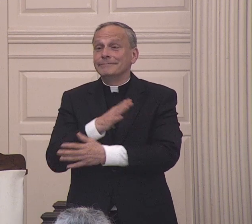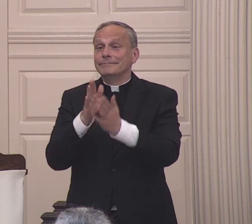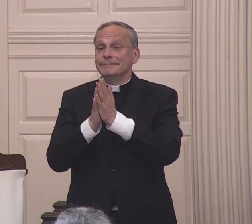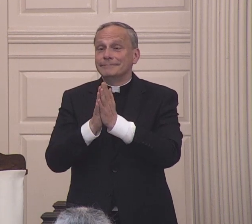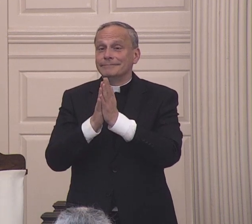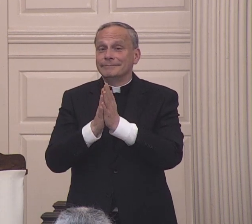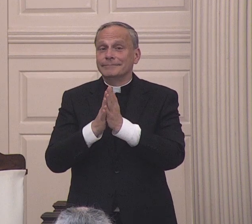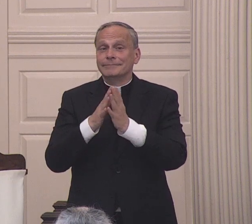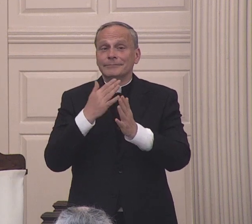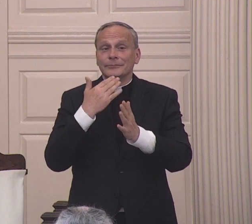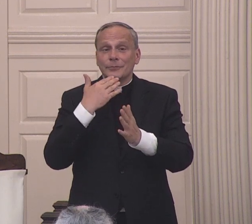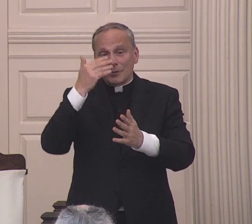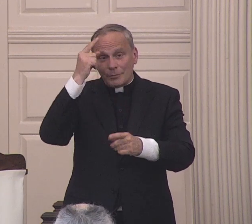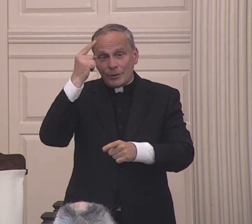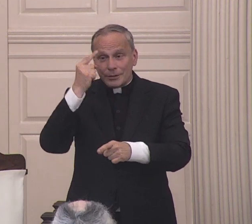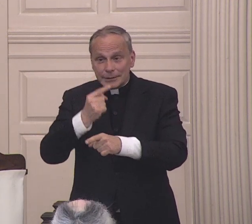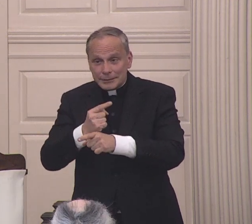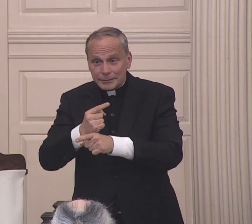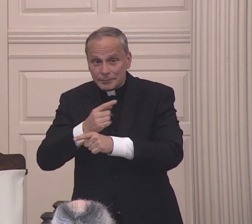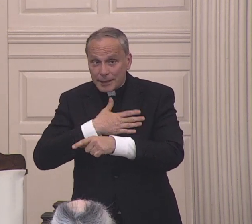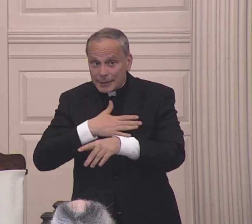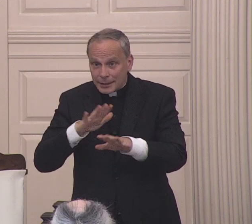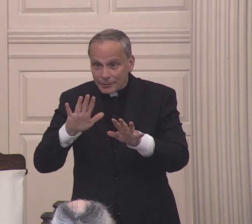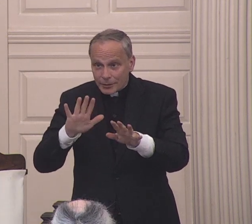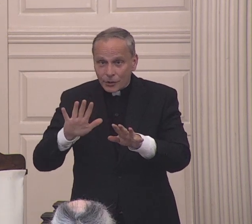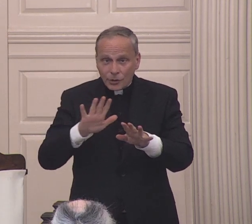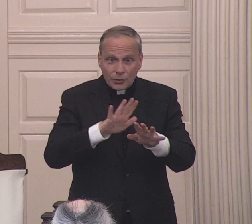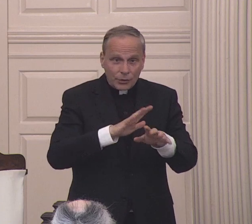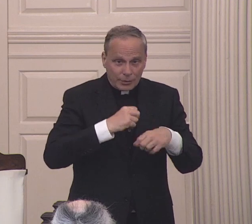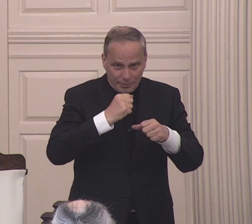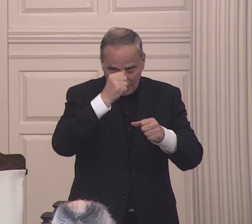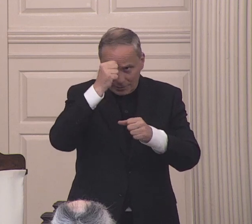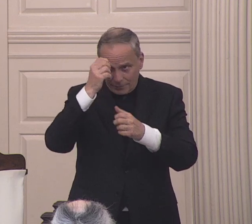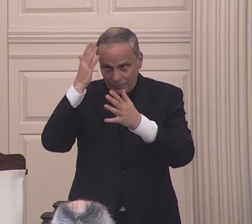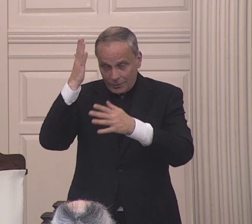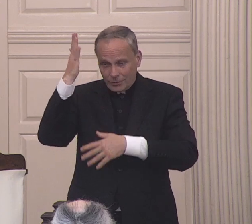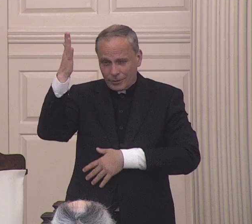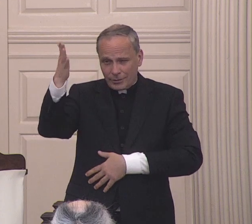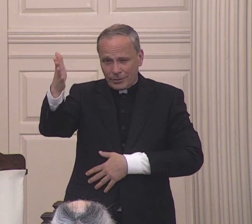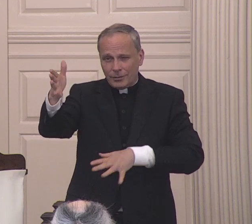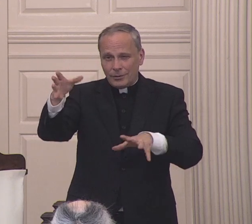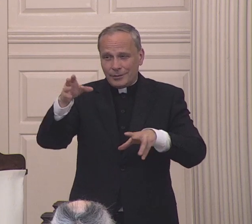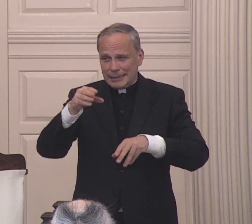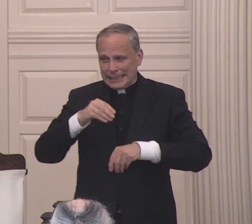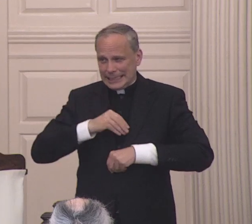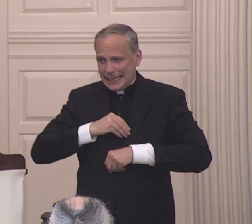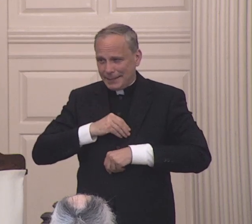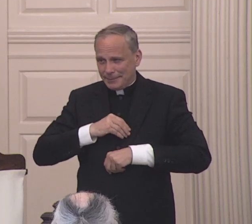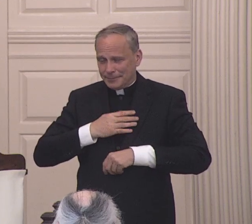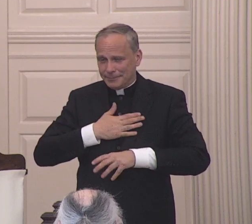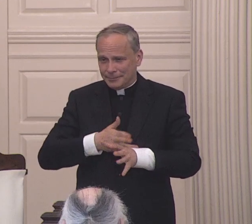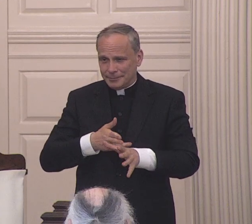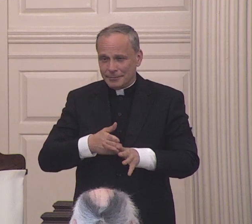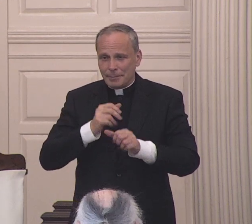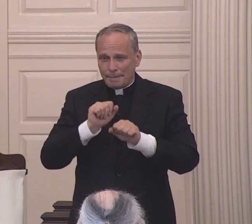Pray, my dear brothers and sisters, that my sacrifice and yours may be acceptable to God, the Almighty